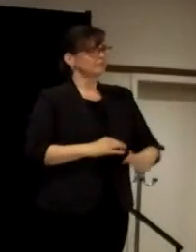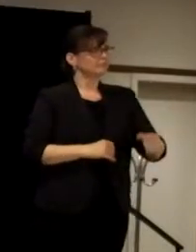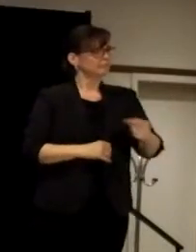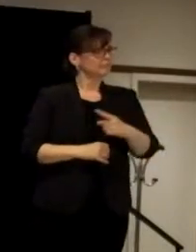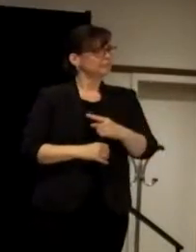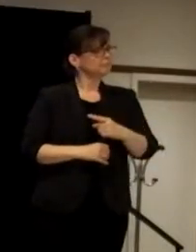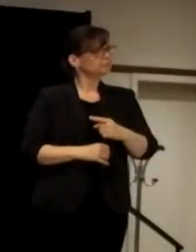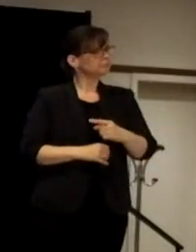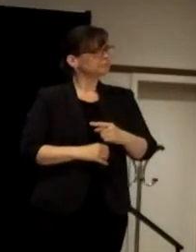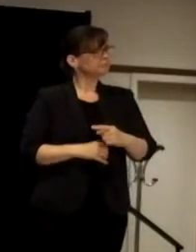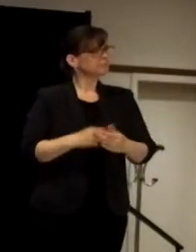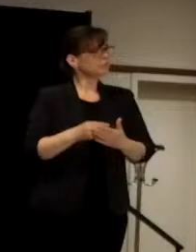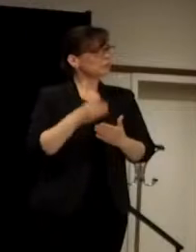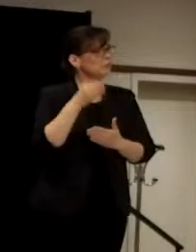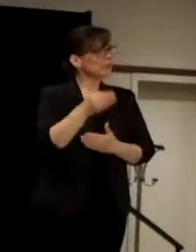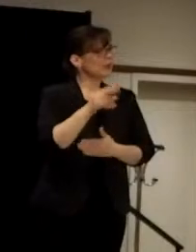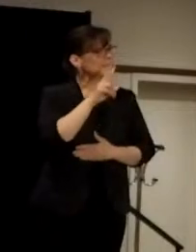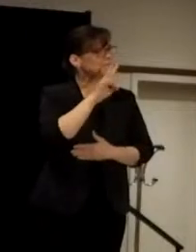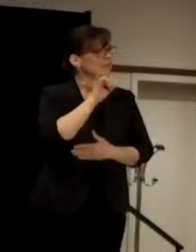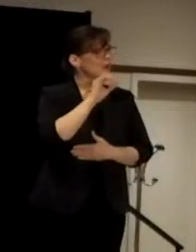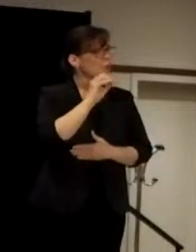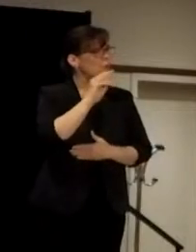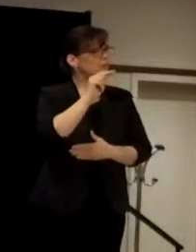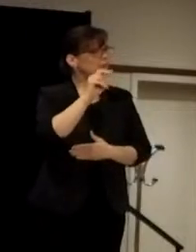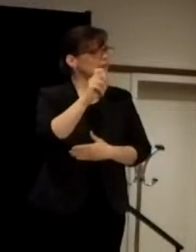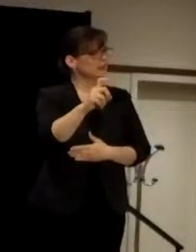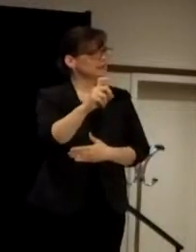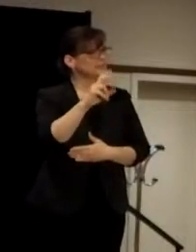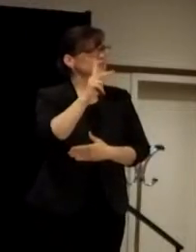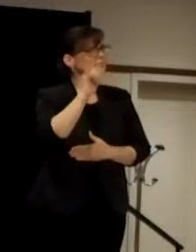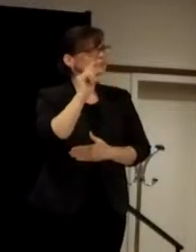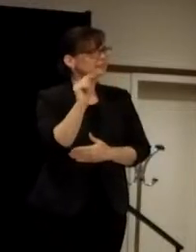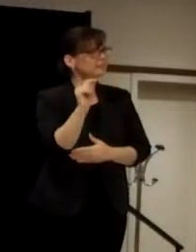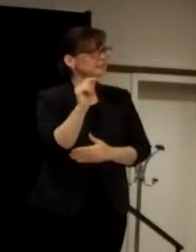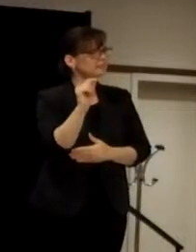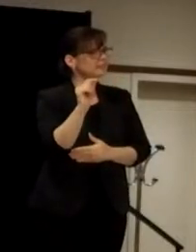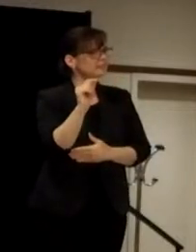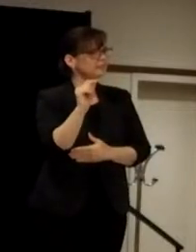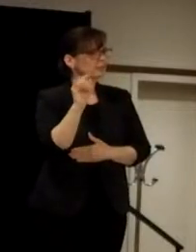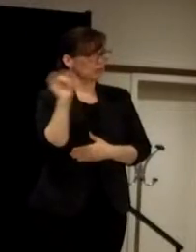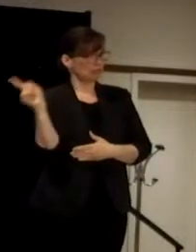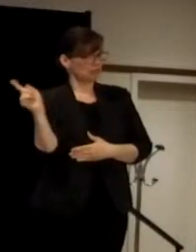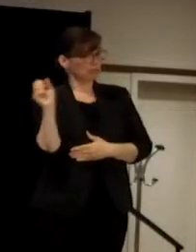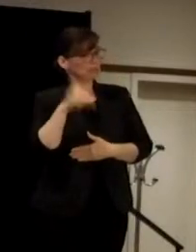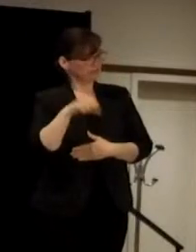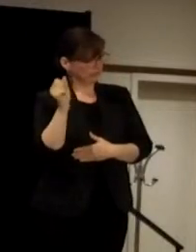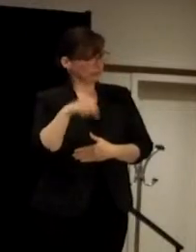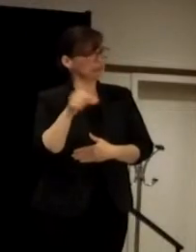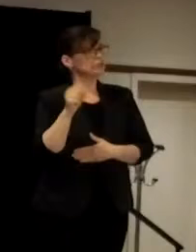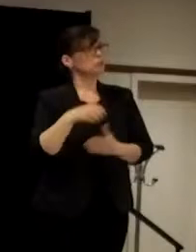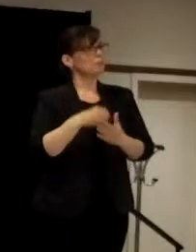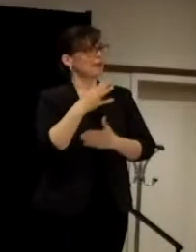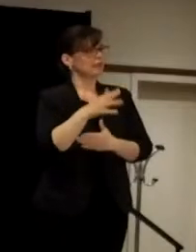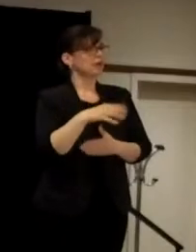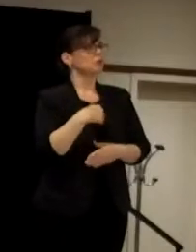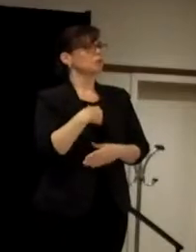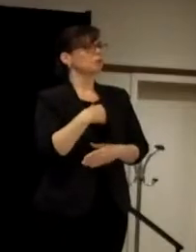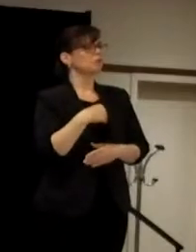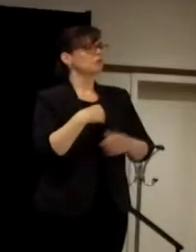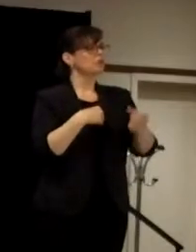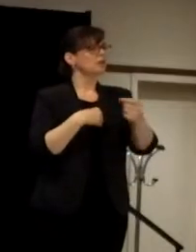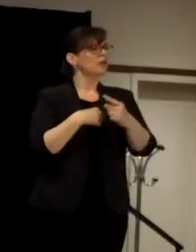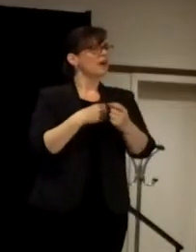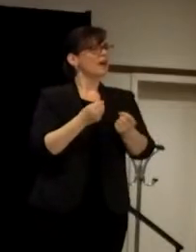Yeah. Yep. What does 30,000 of those cost? It's probably at least $150,000. Yeah.